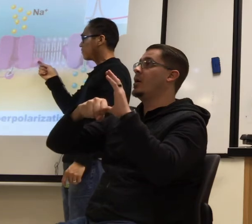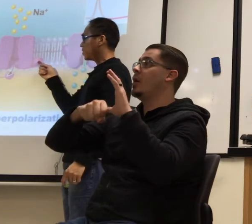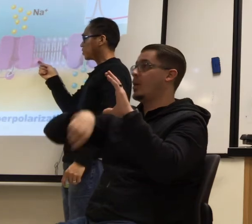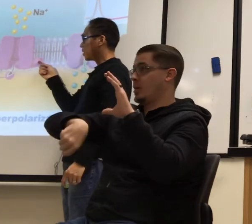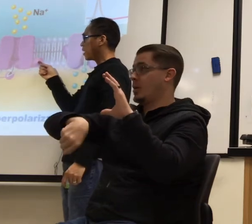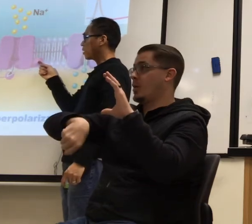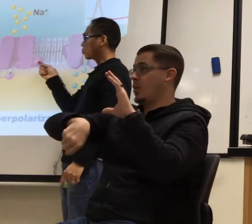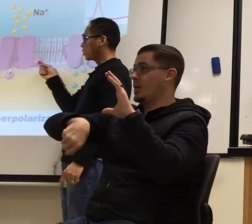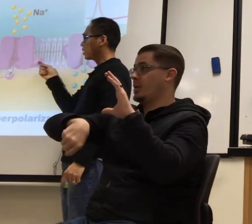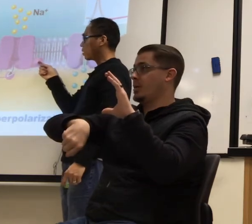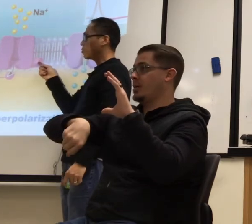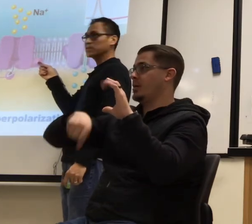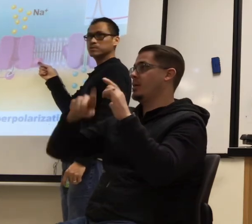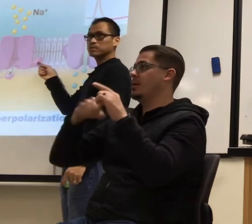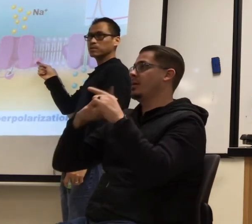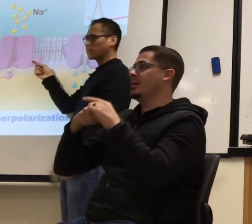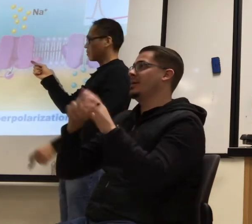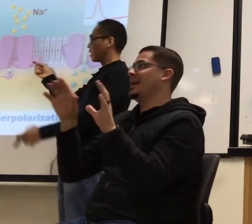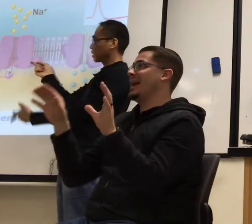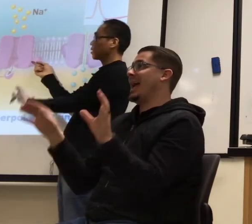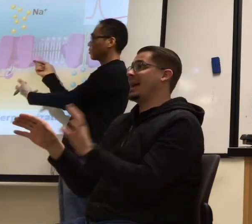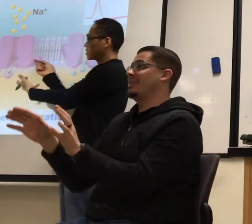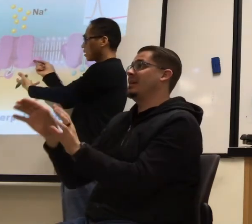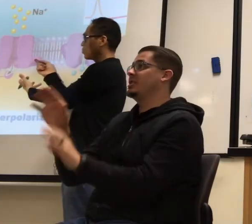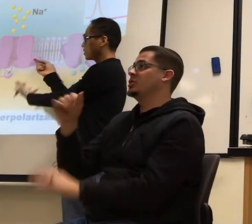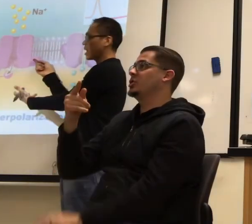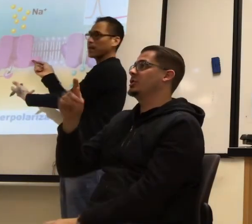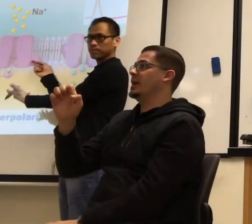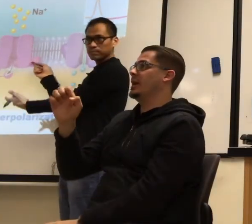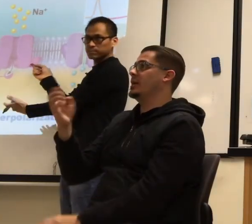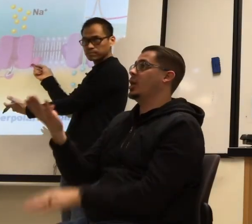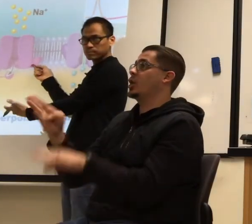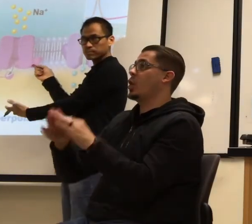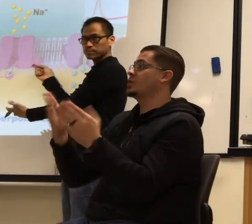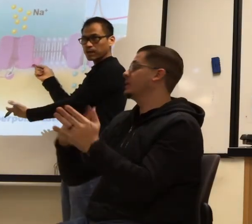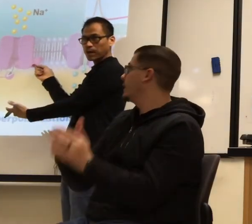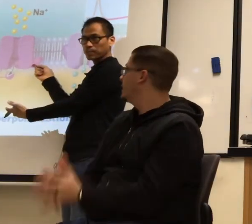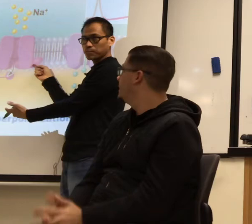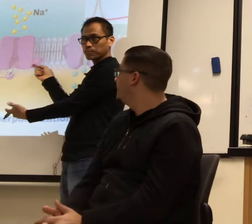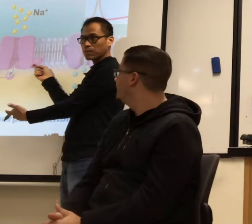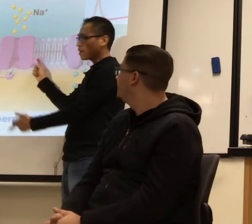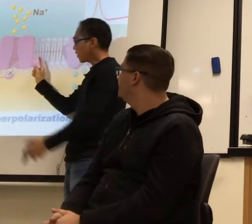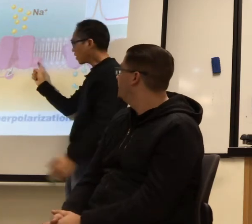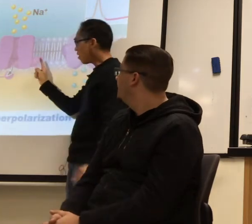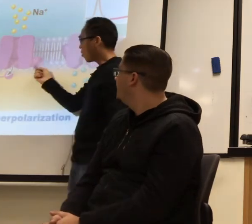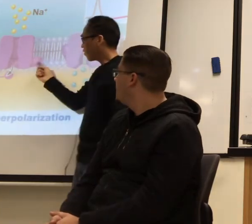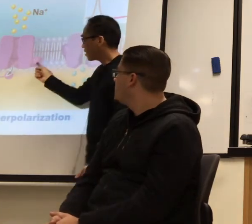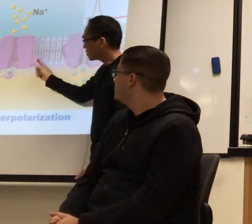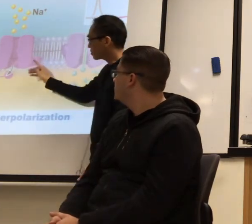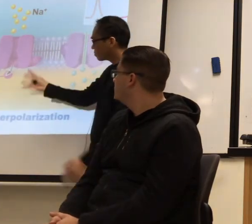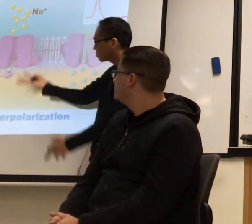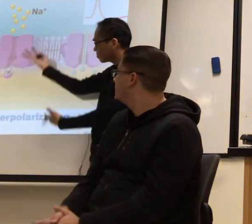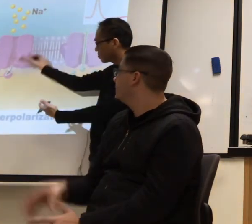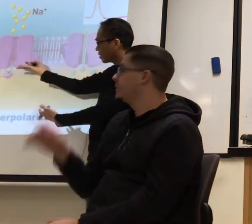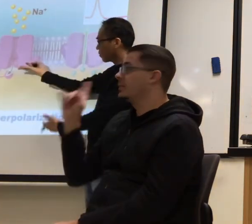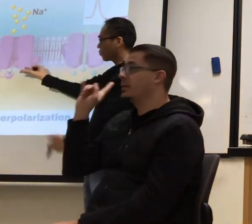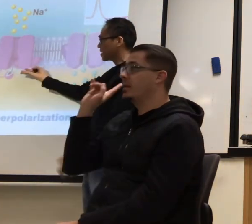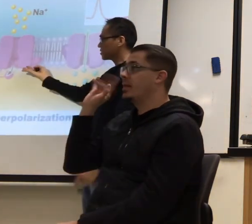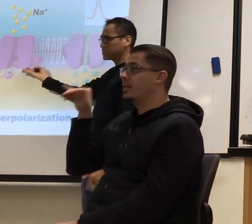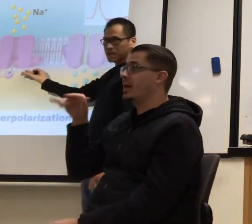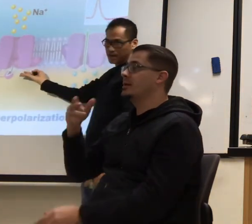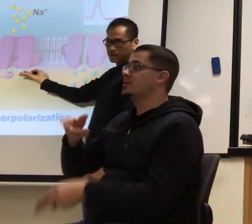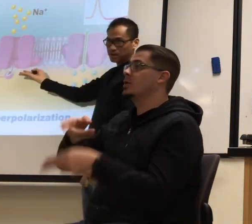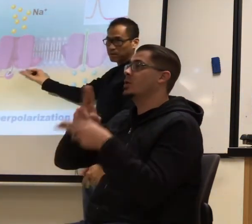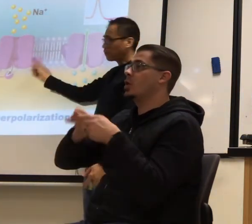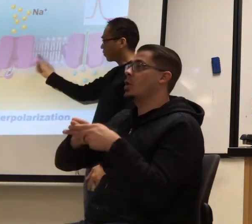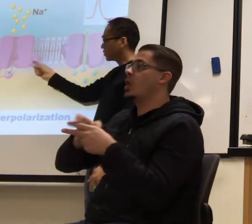the activation gate recloses, or it is closed again. Okay. They call this the